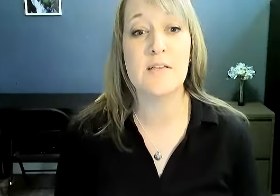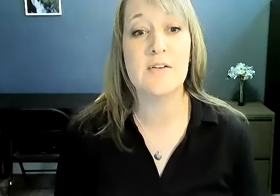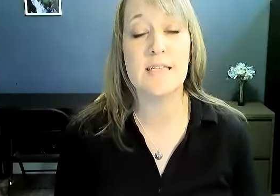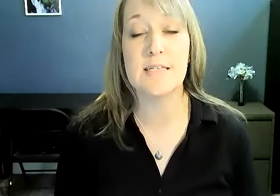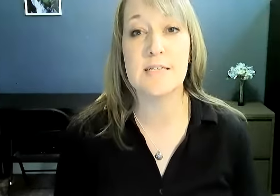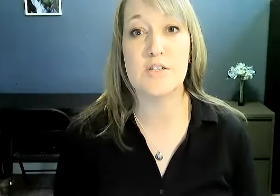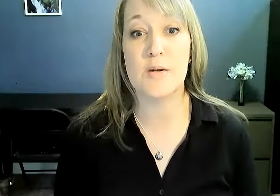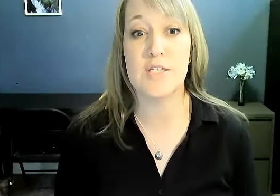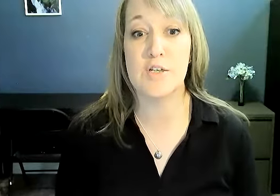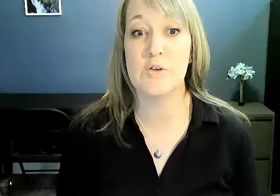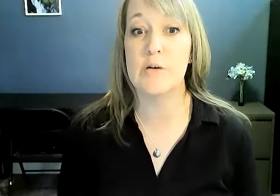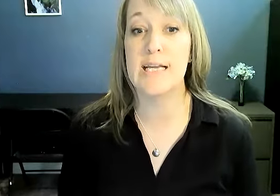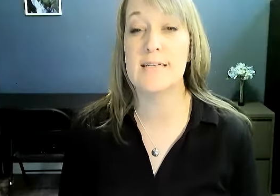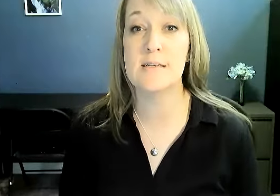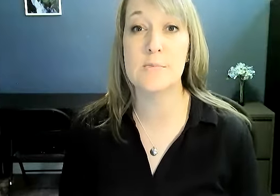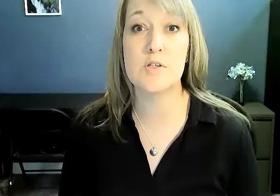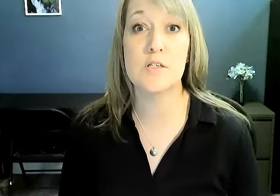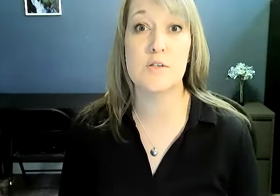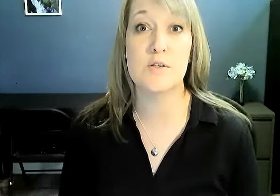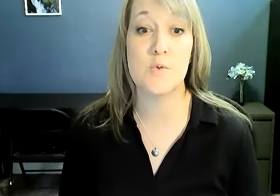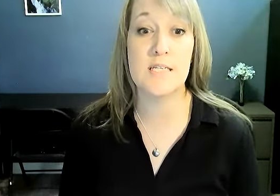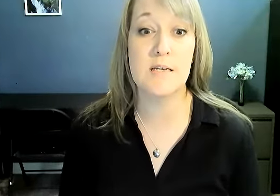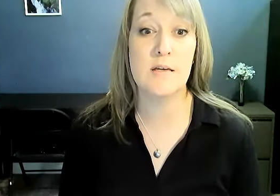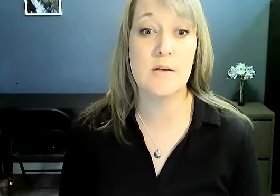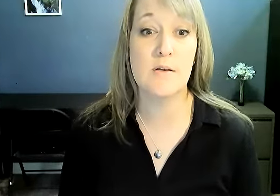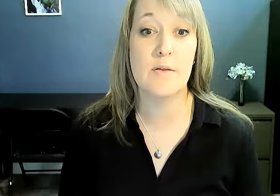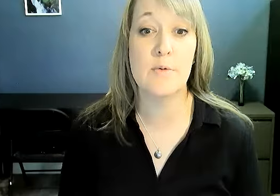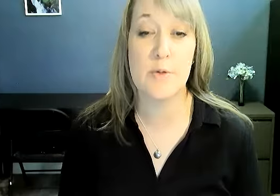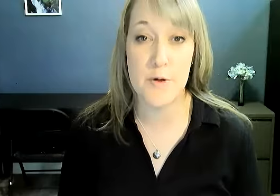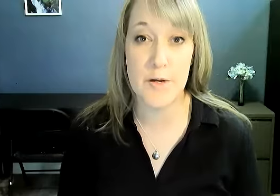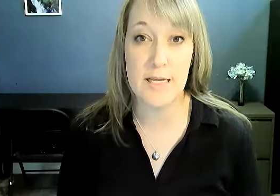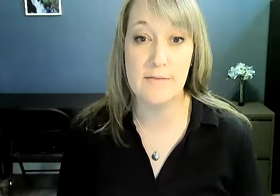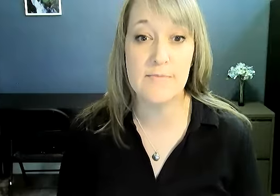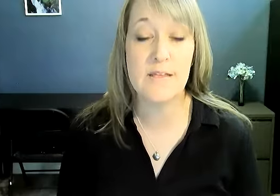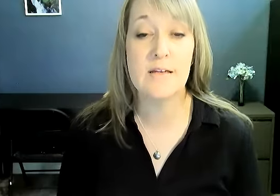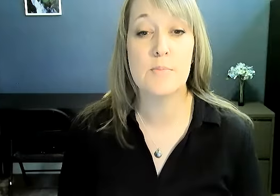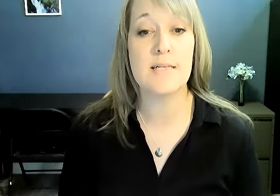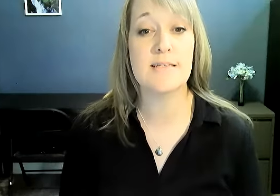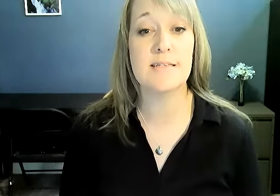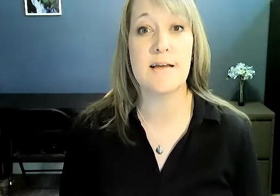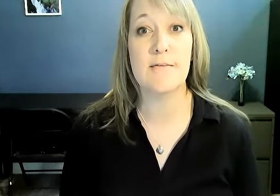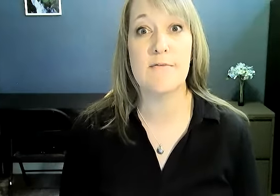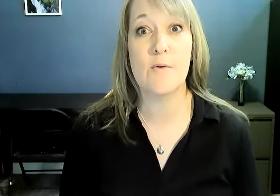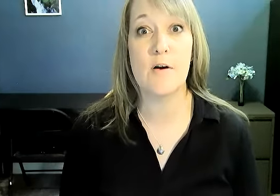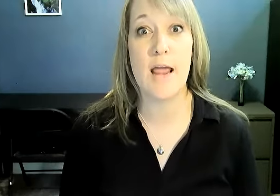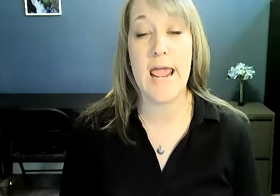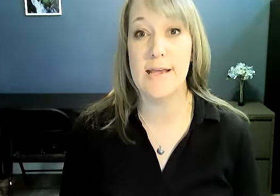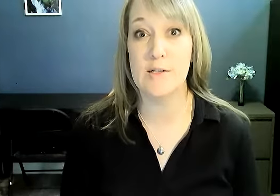Vocabulary list 22 is numbers 20 through 30 plus the sign for age